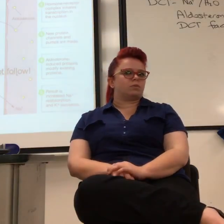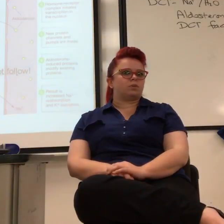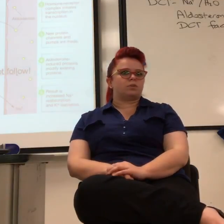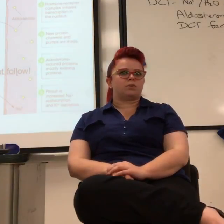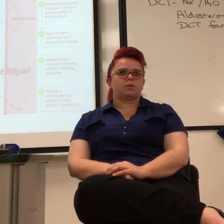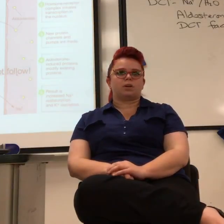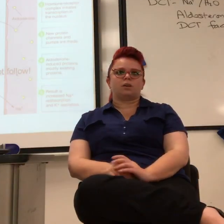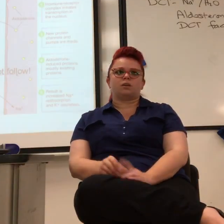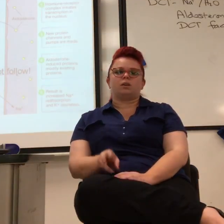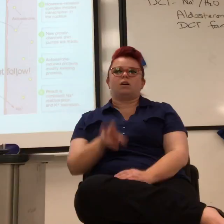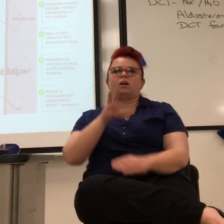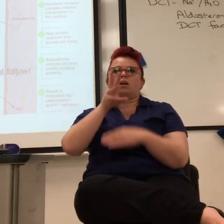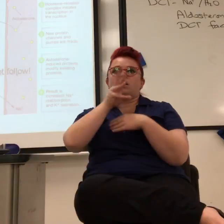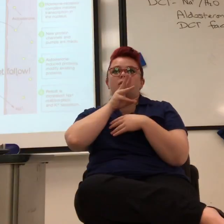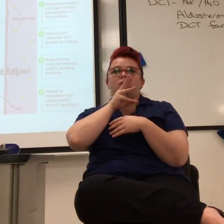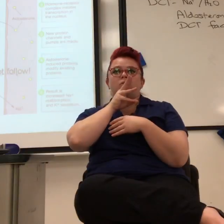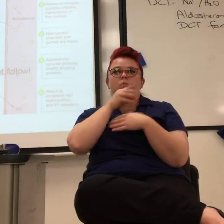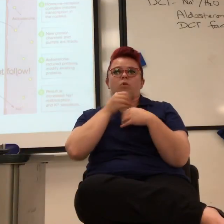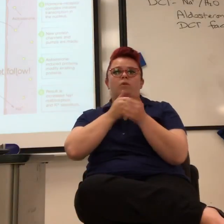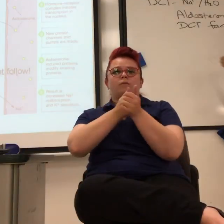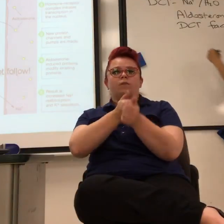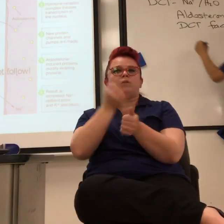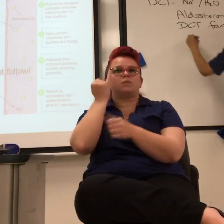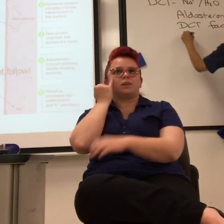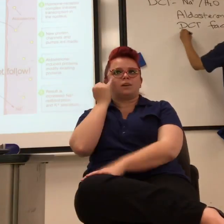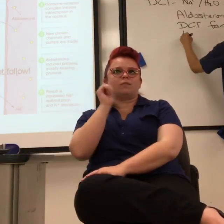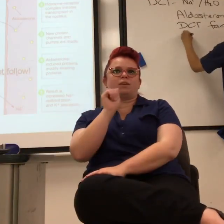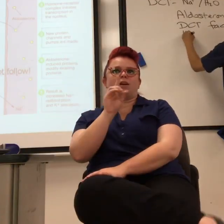Then water follows if ADH is present.